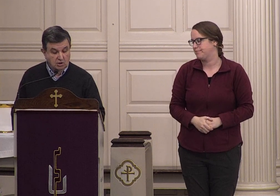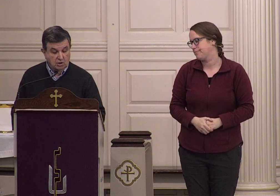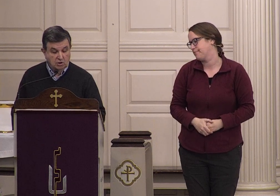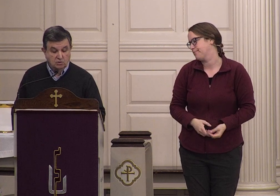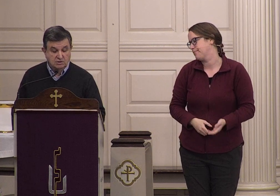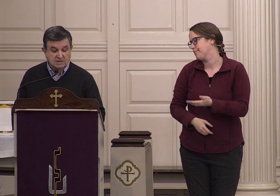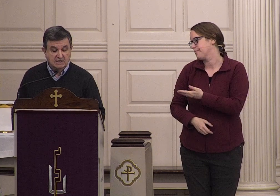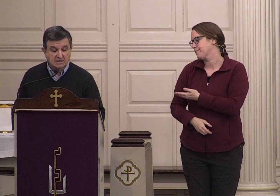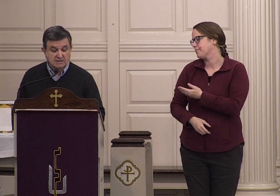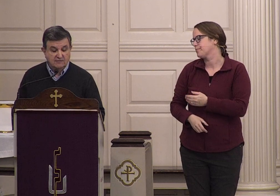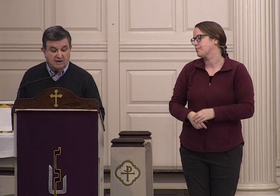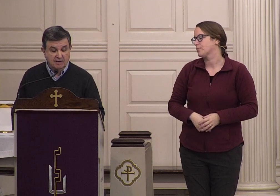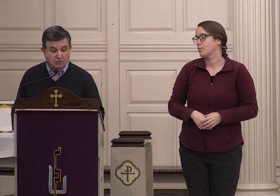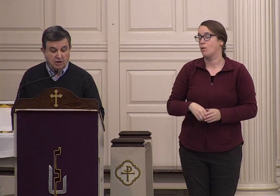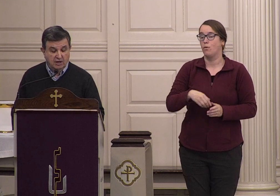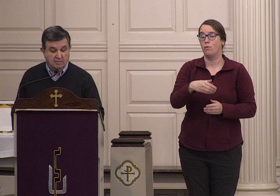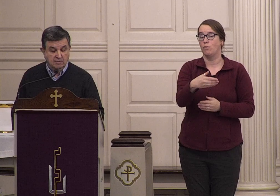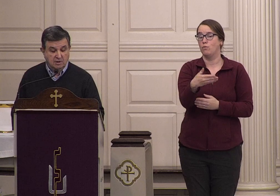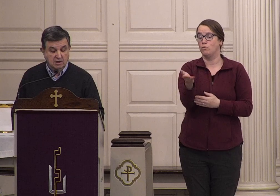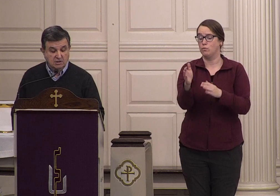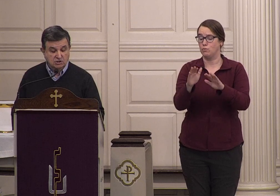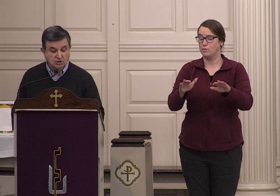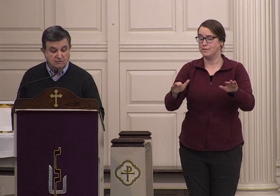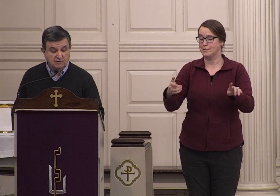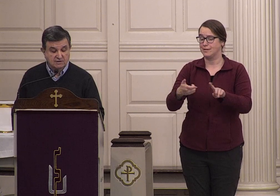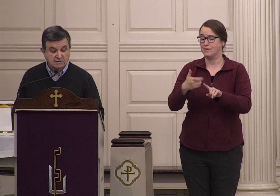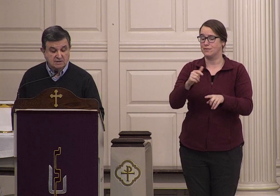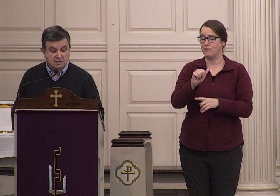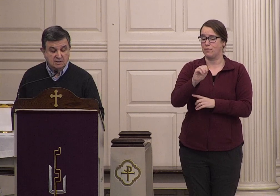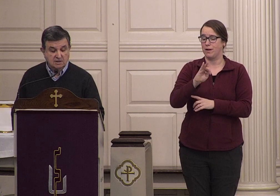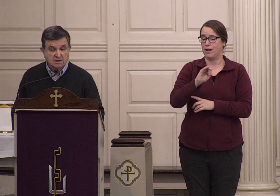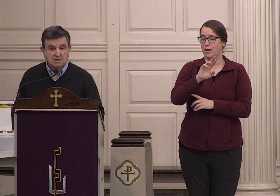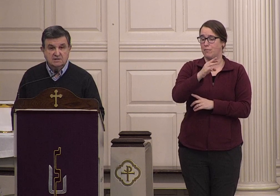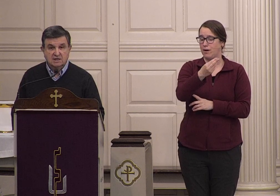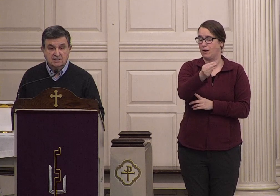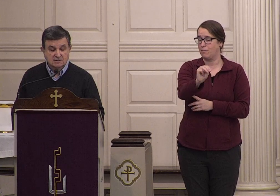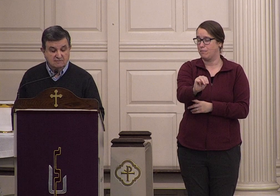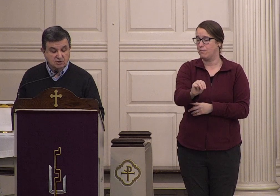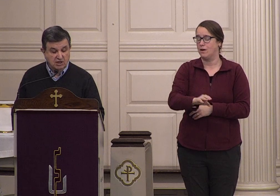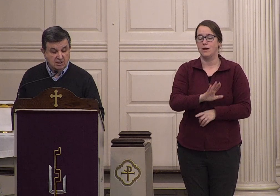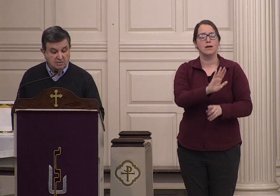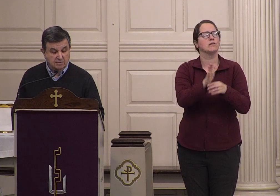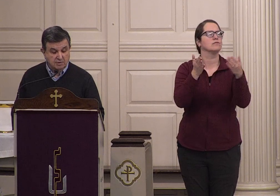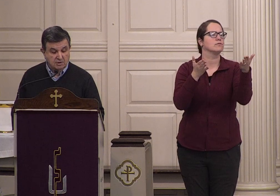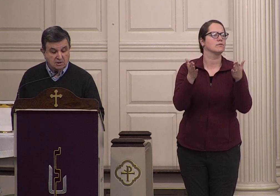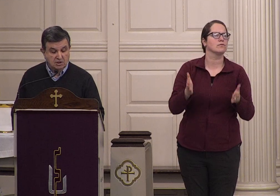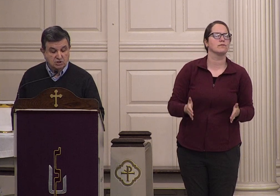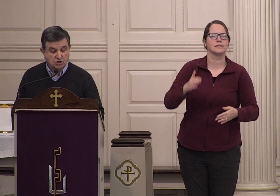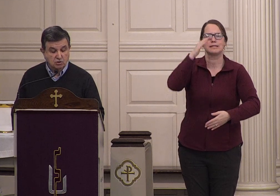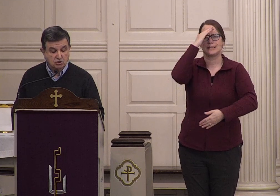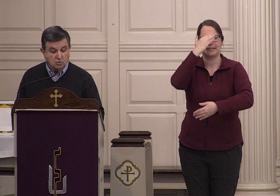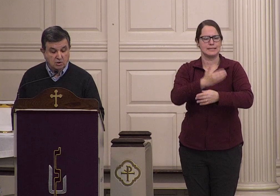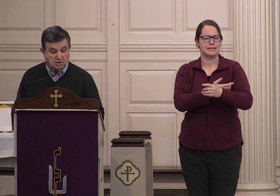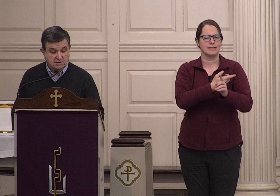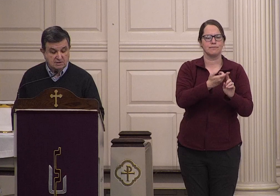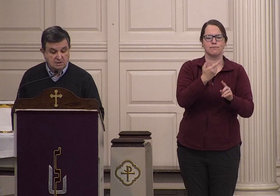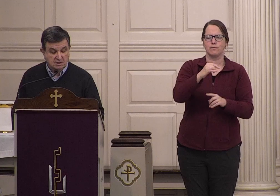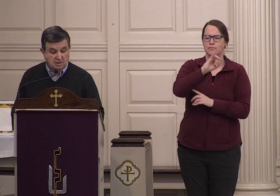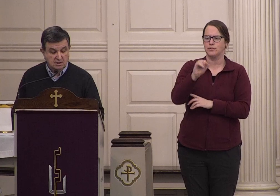covenant. You descendants of Abraham, his servants, sons of Jacob, his chosen ones,